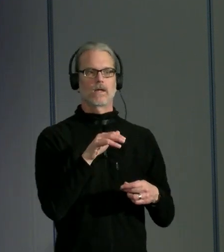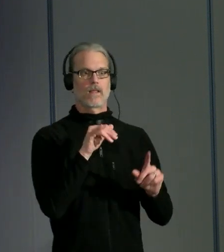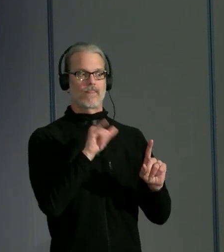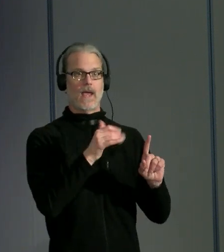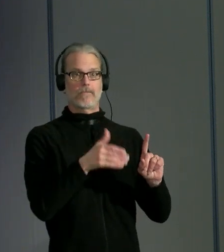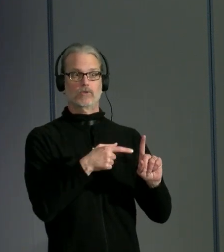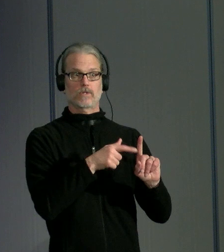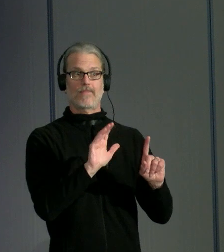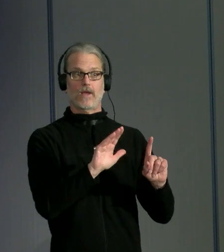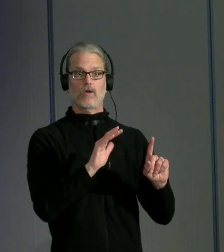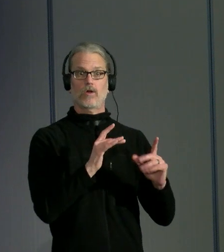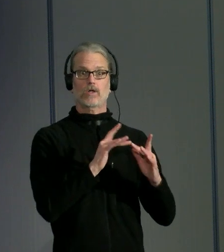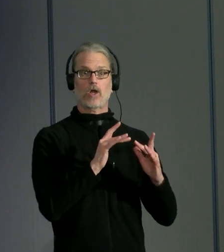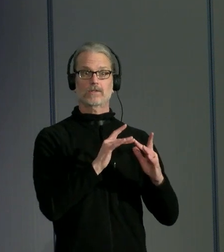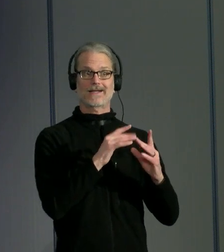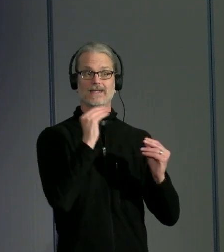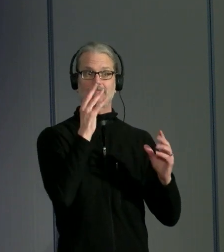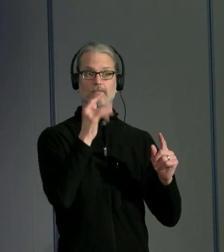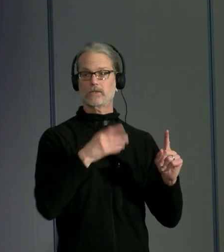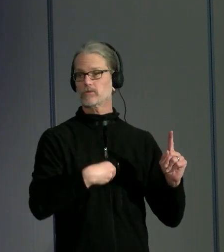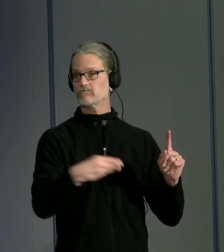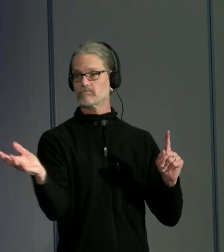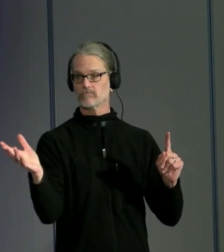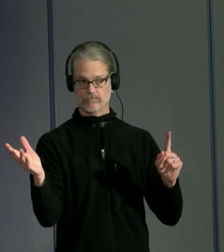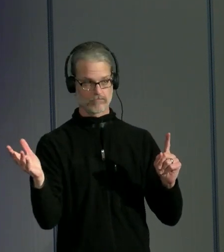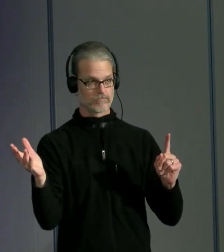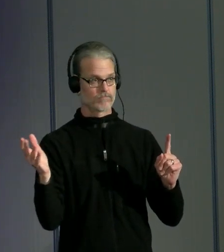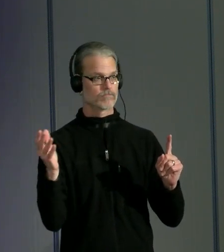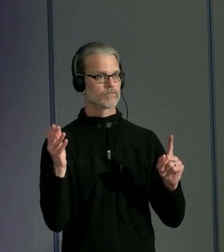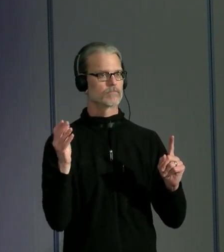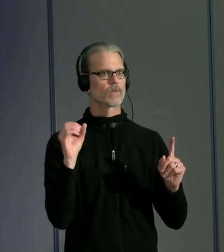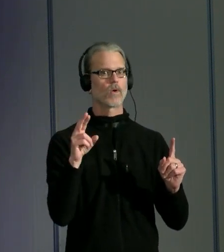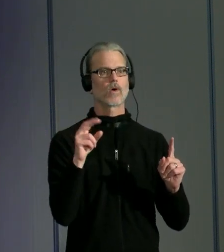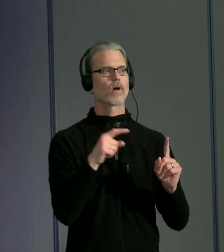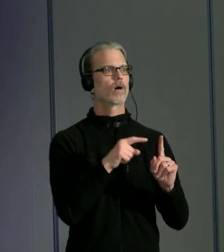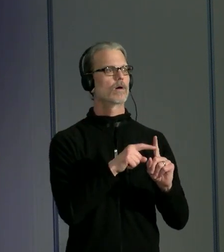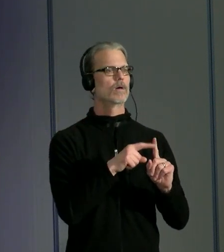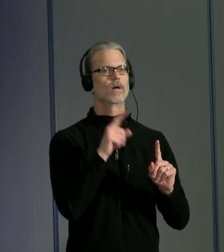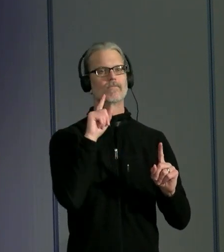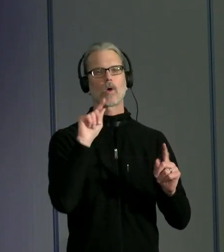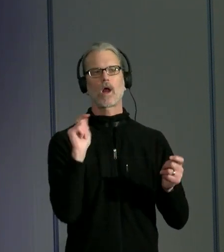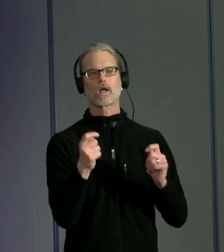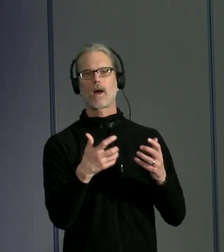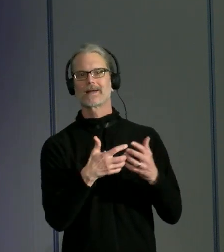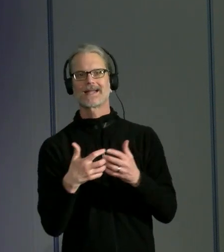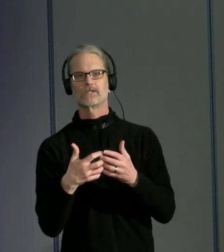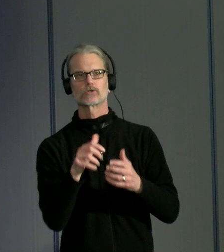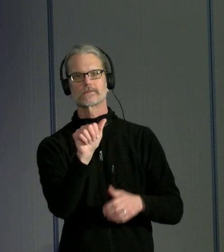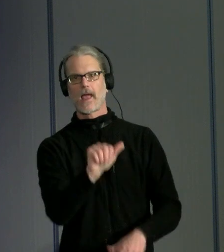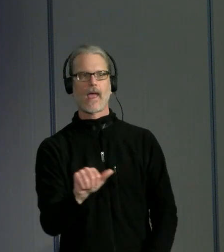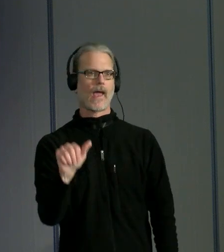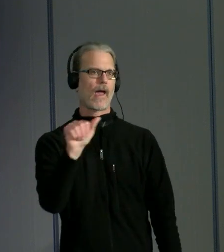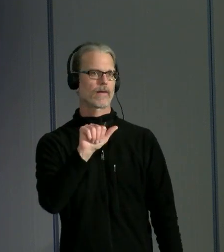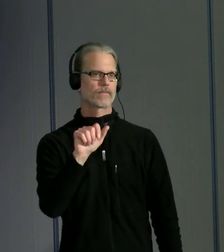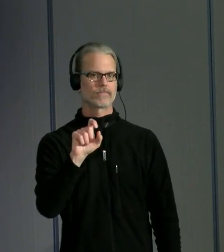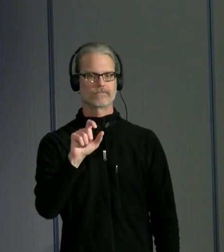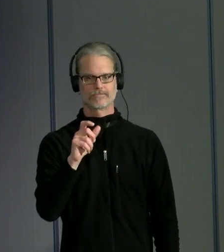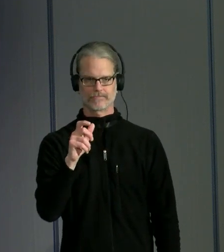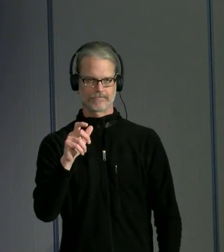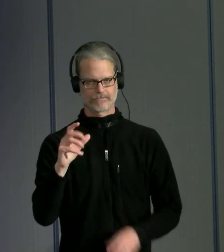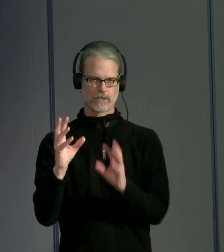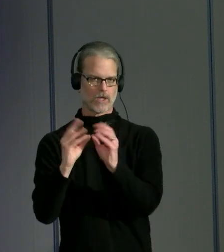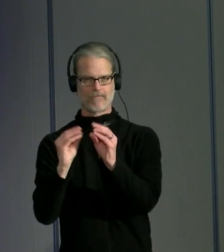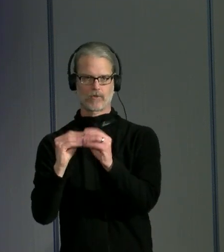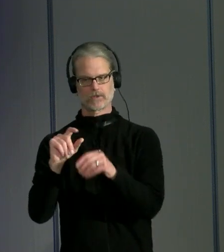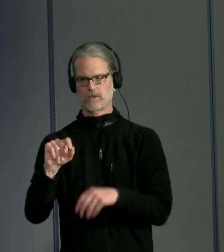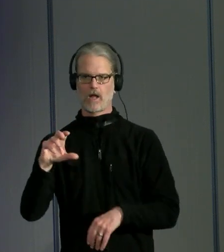contact information or contact information for, say, accommodations at XYZ conference could